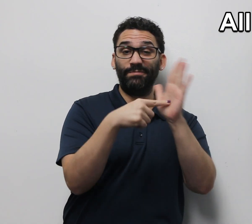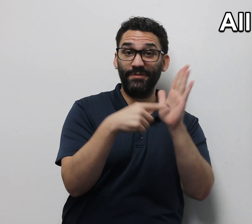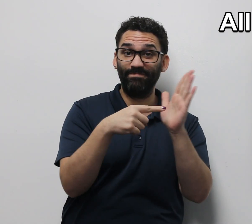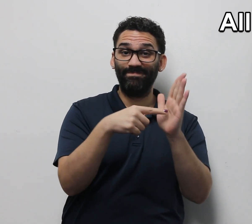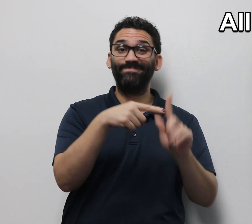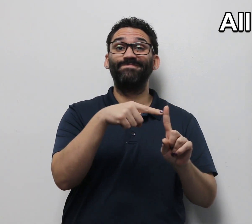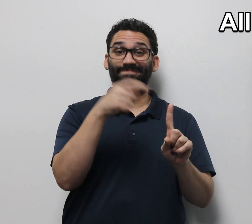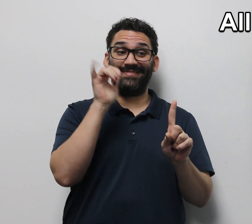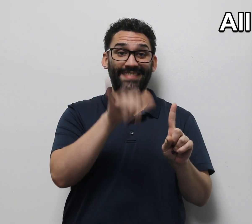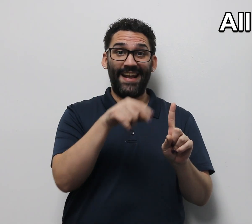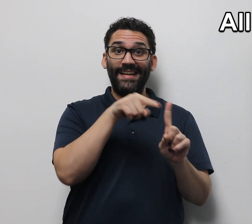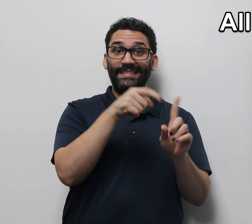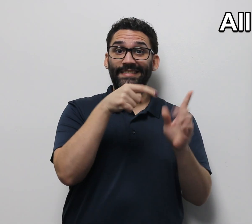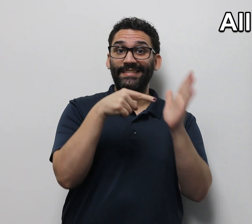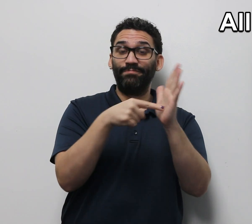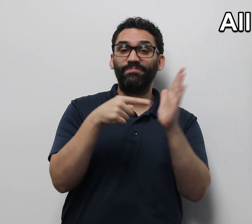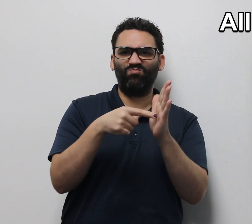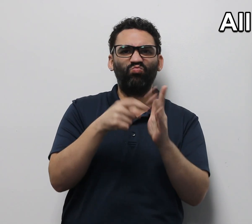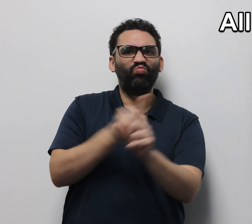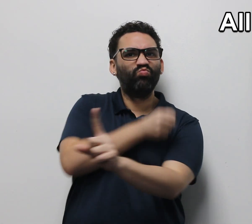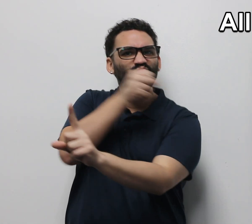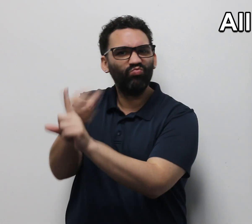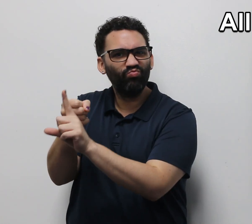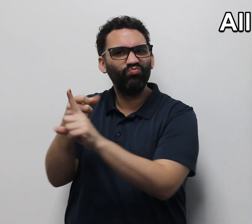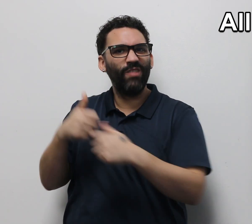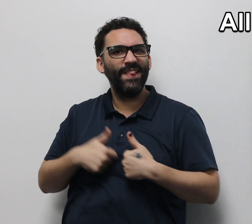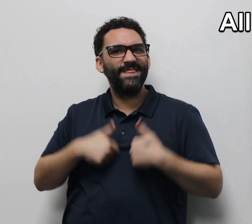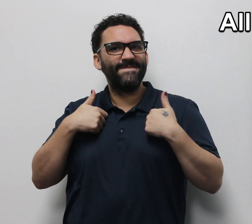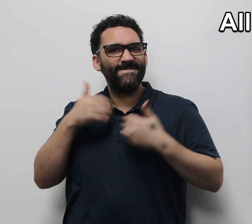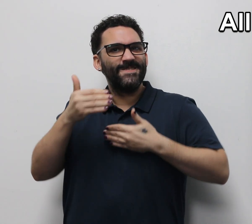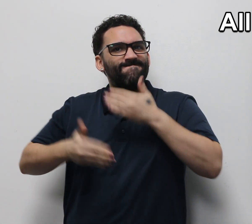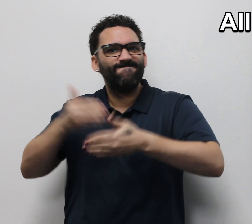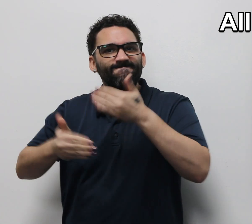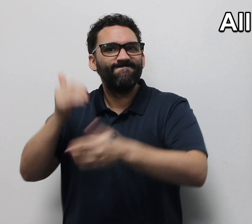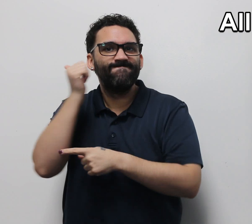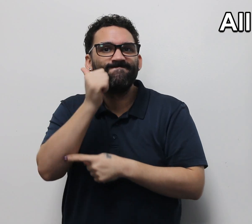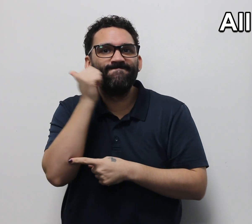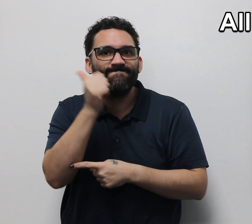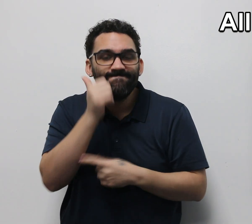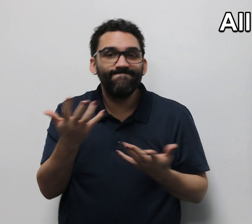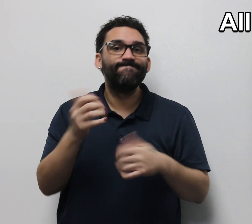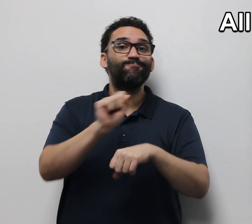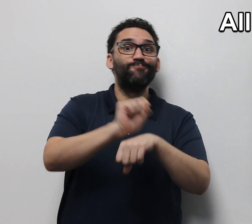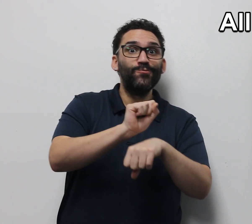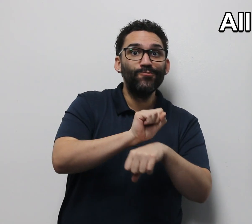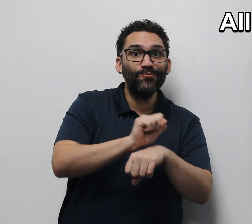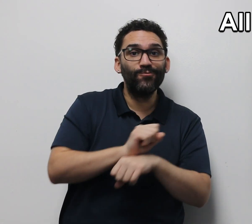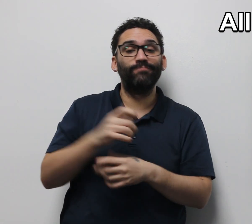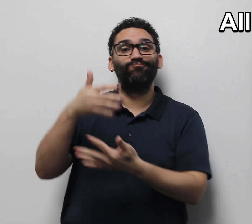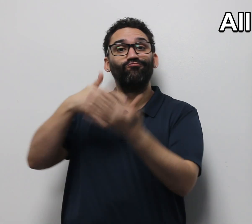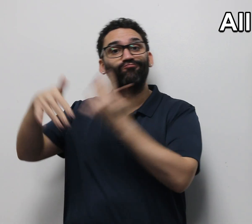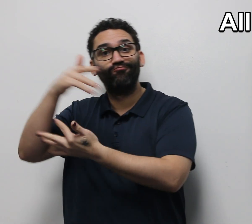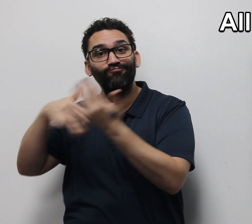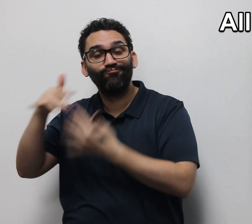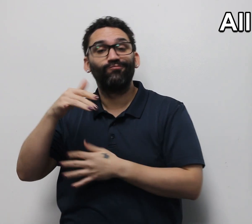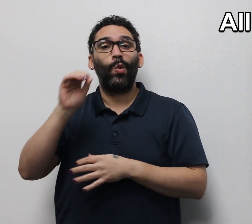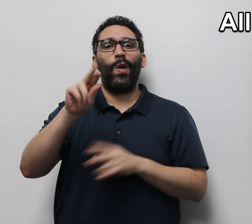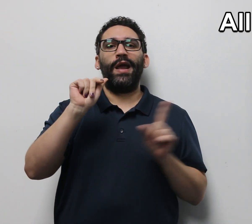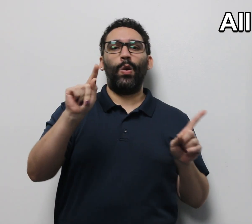SAD is often associated with severe symptoms, which make life difficult. It may become harder to focus on work, it may